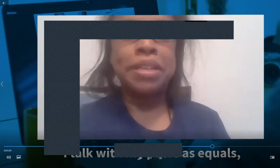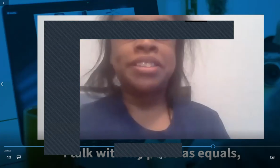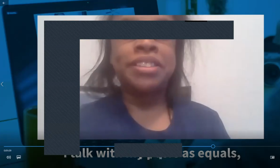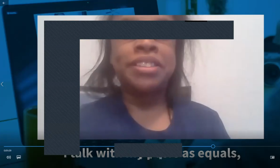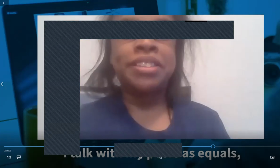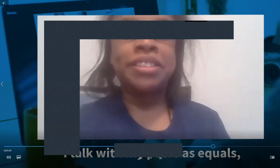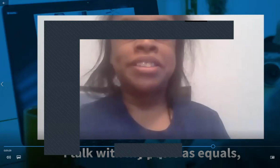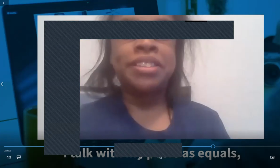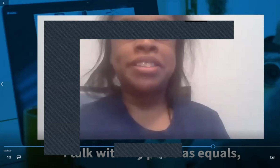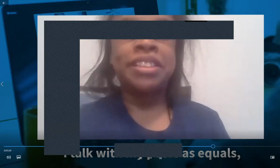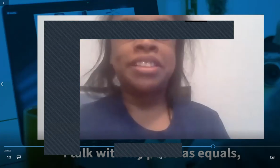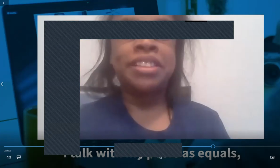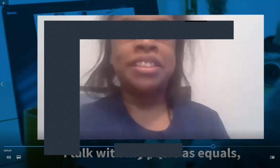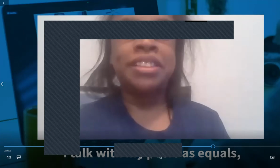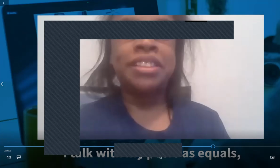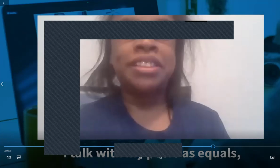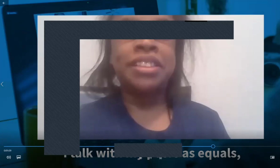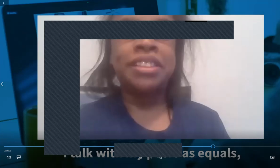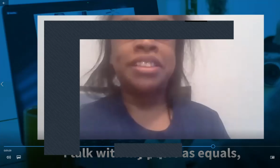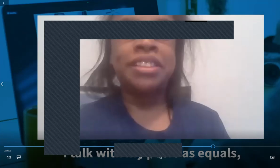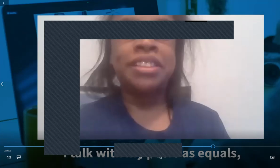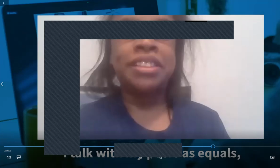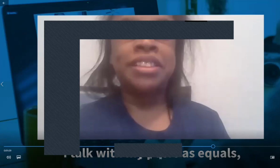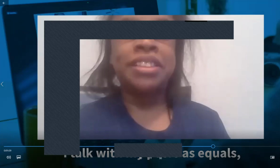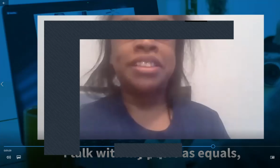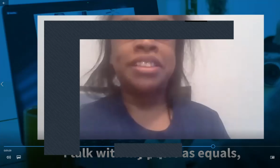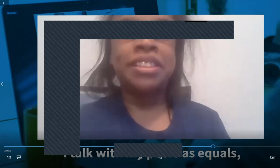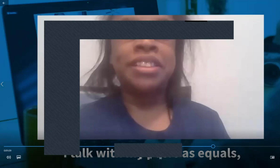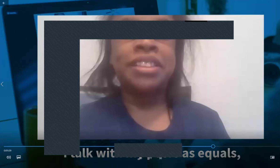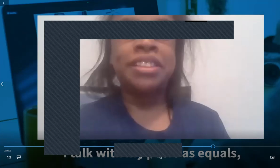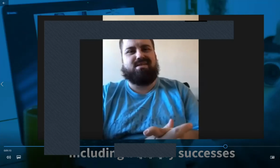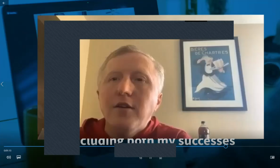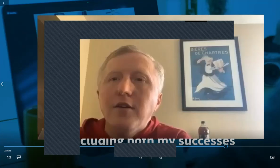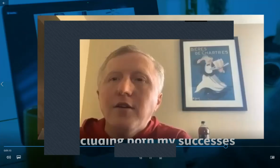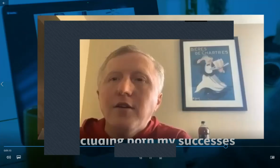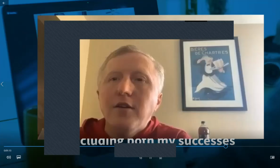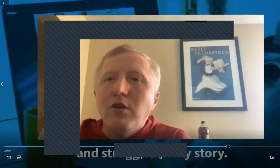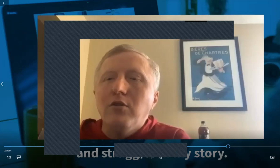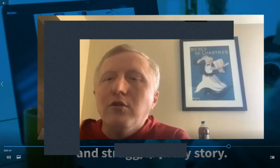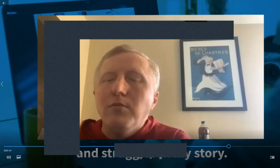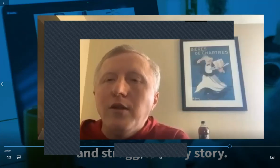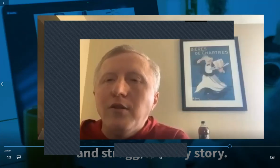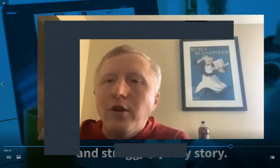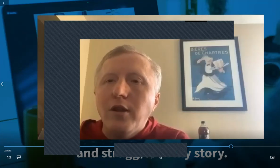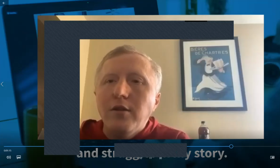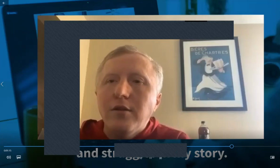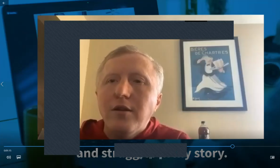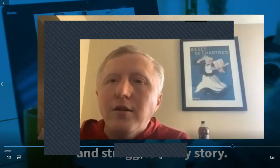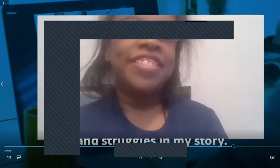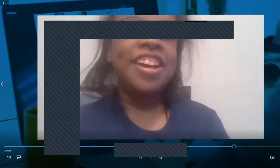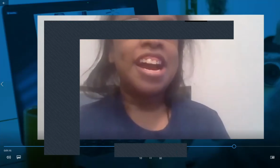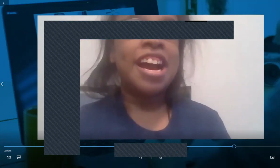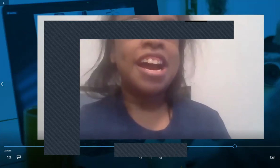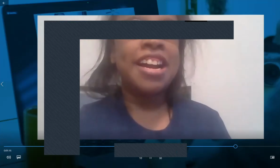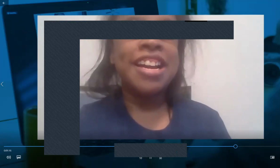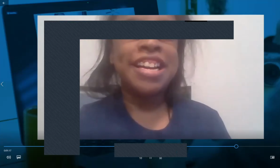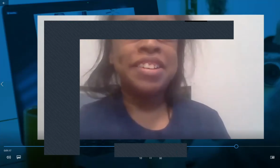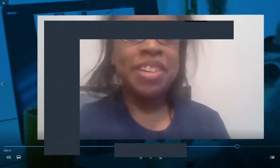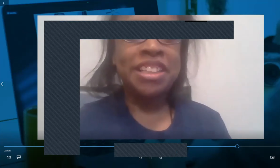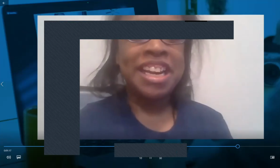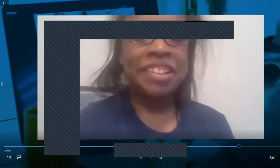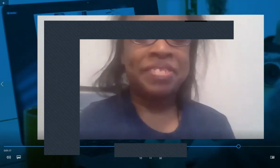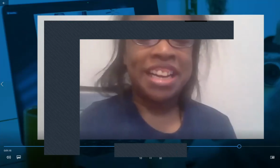my peers as equals, including both my successes and struggles in my story.